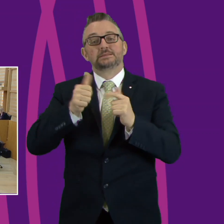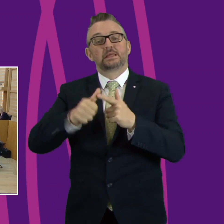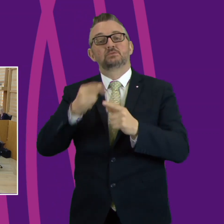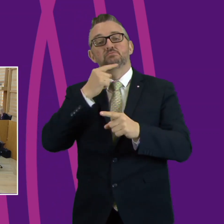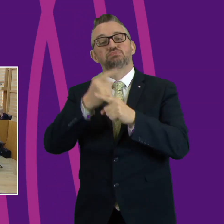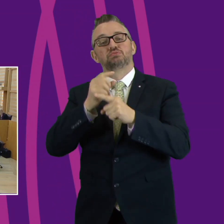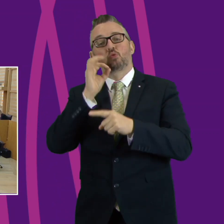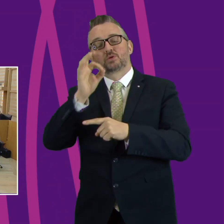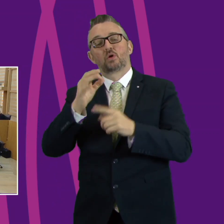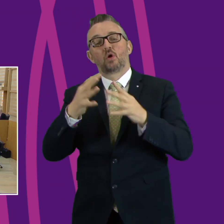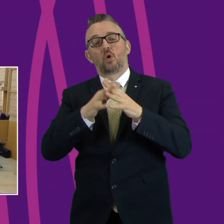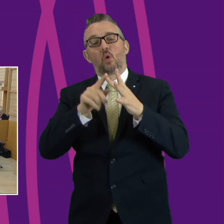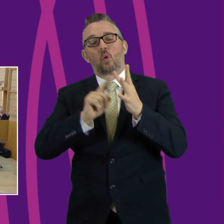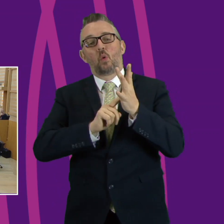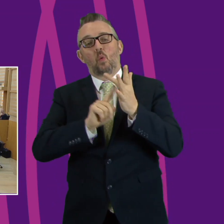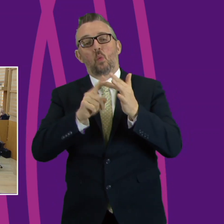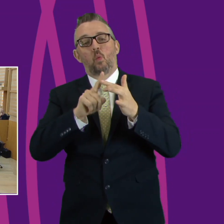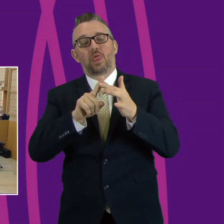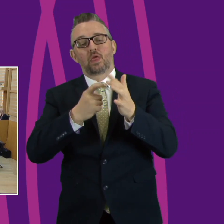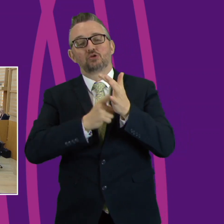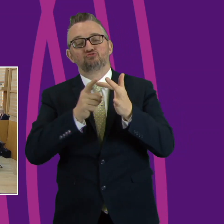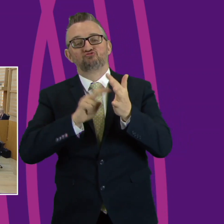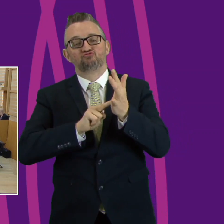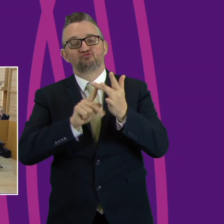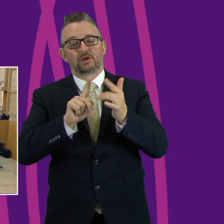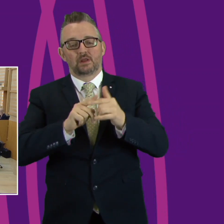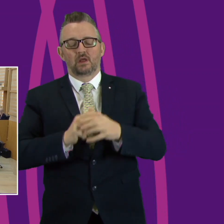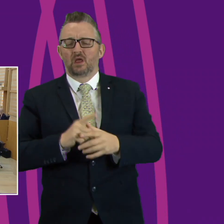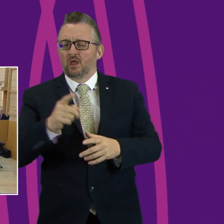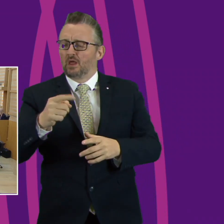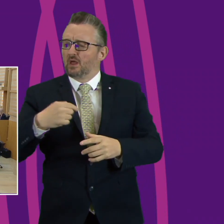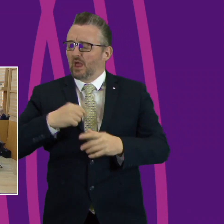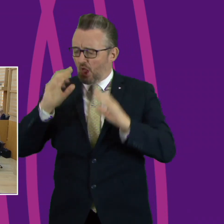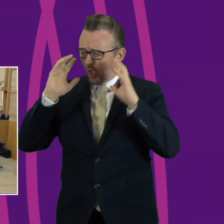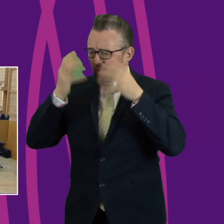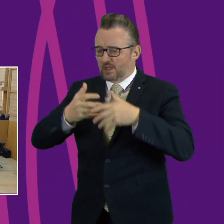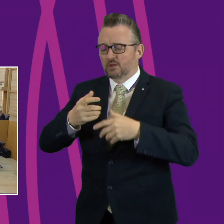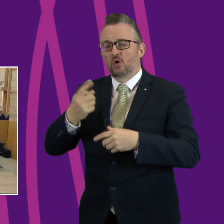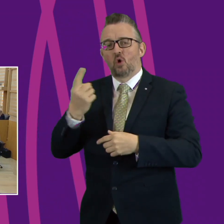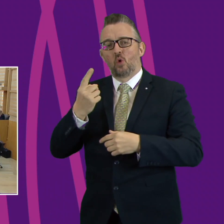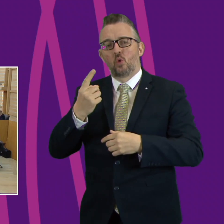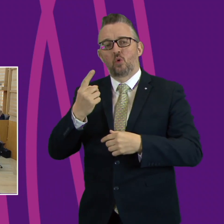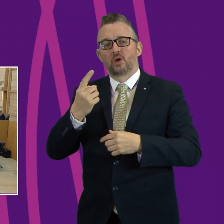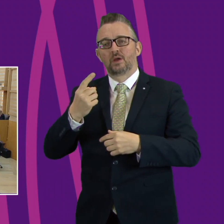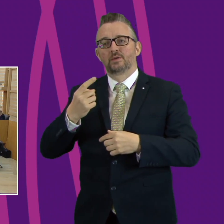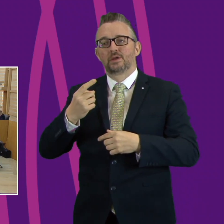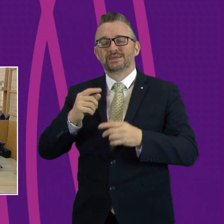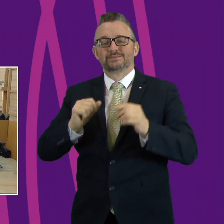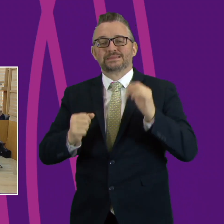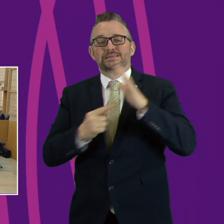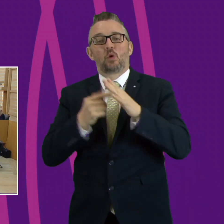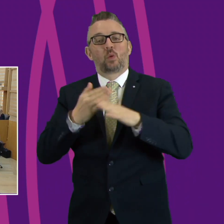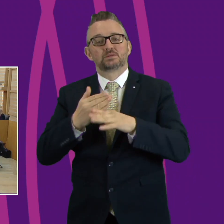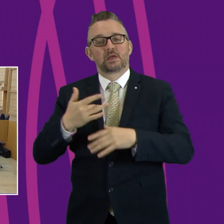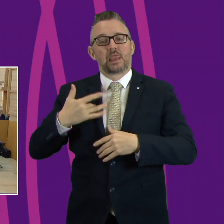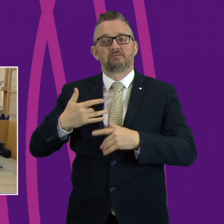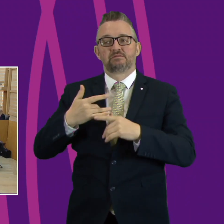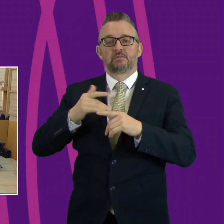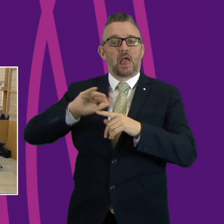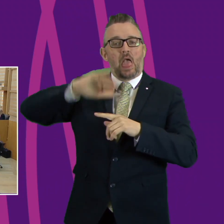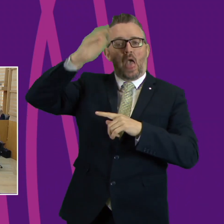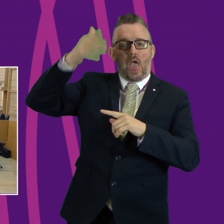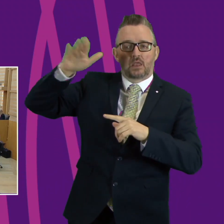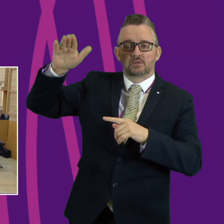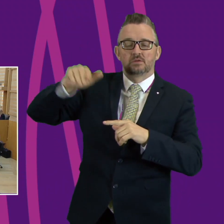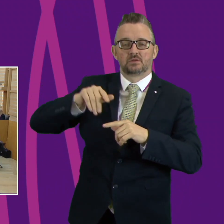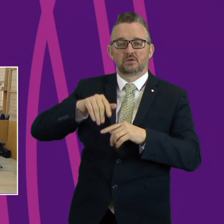Adam. I'm concerned about the ability of key workers in rural and remote areas to access a test. That includes the large areas of the Highlands and Islands, the